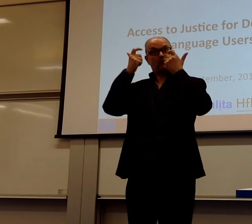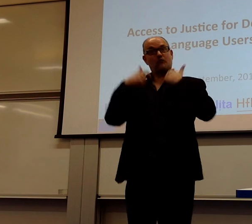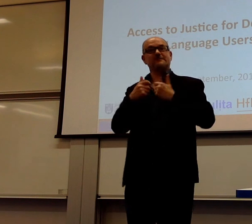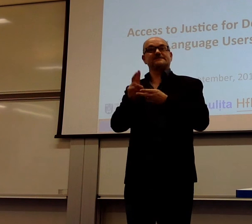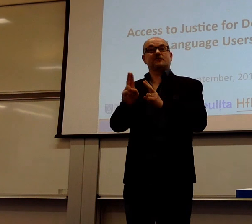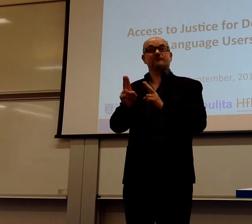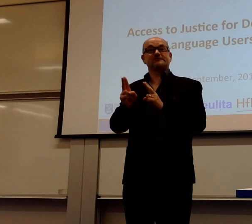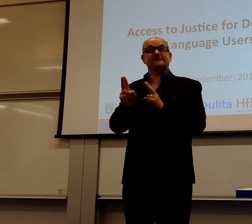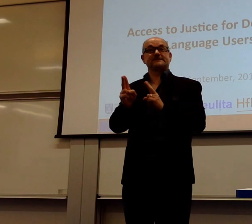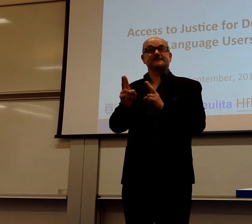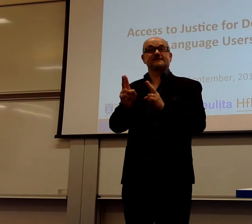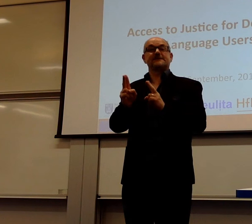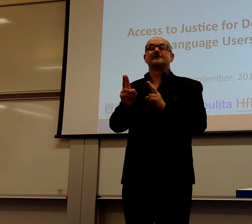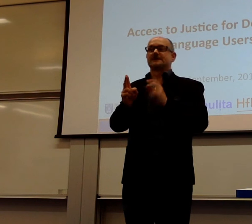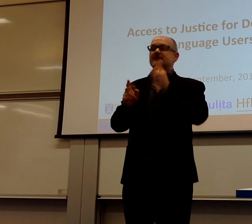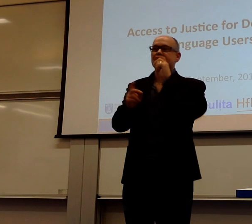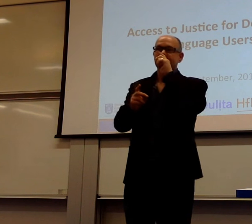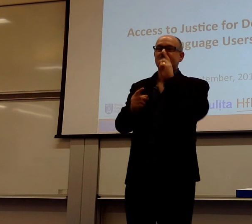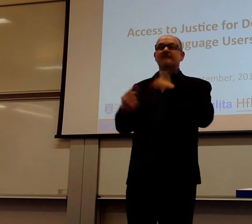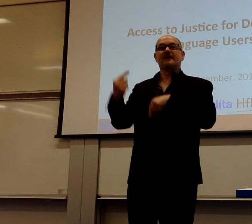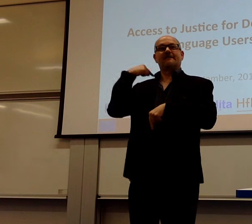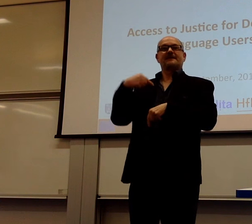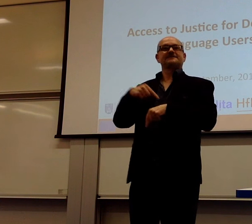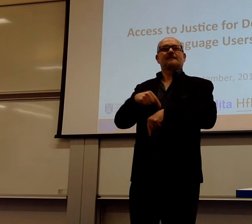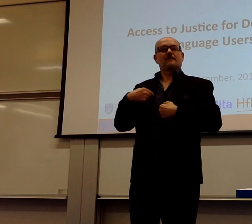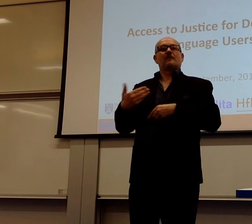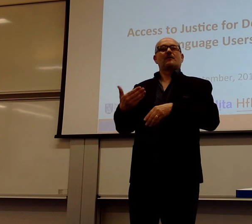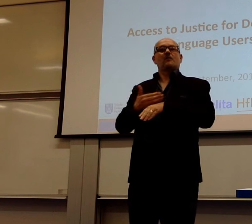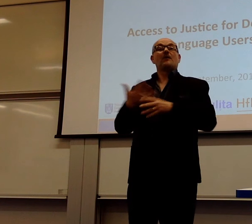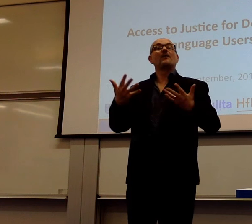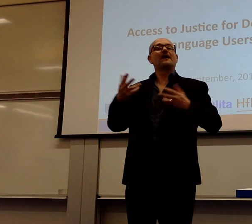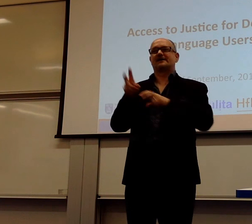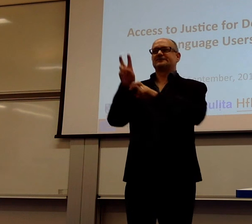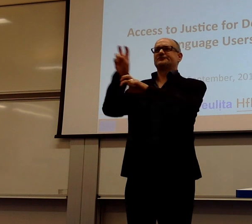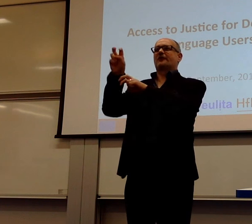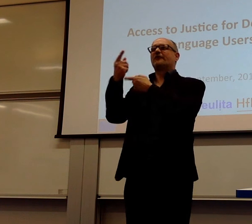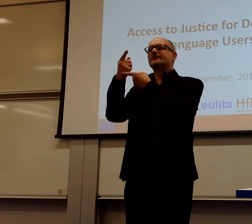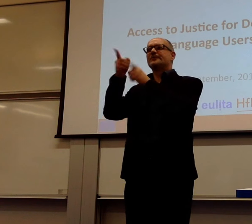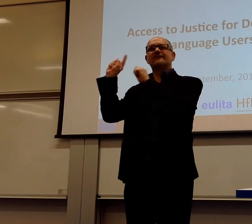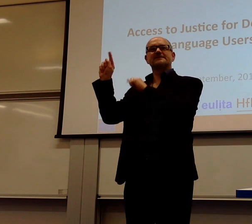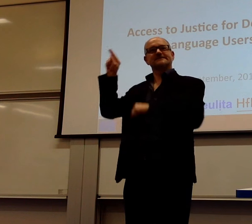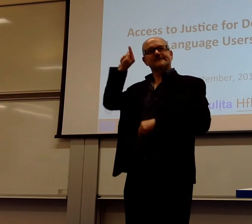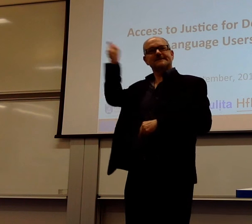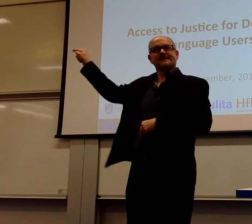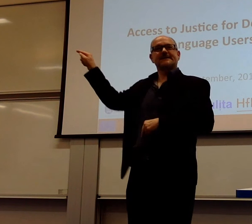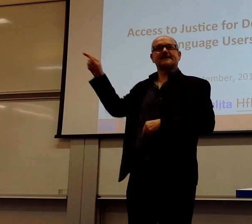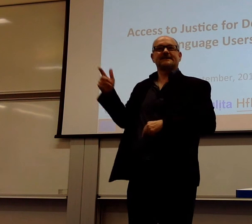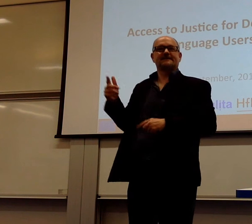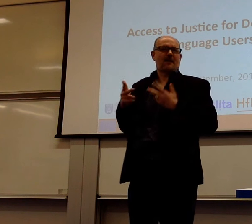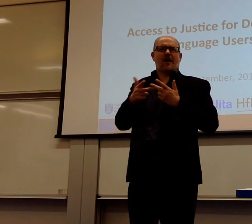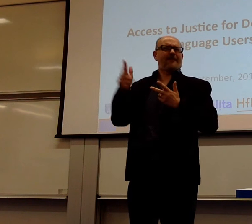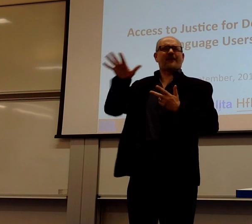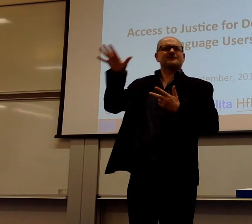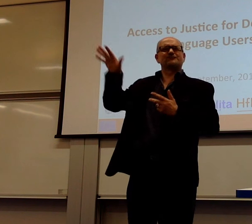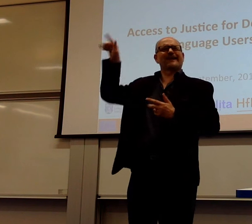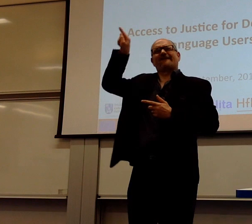I was involved in a project that was concerned with courts interpreting. And at the time I was working at Dublin University,